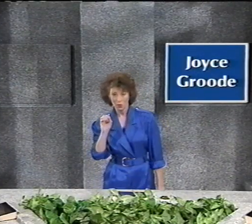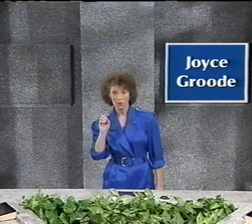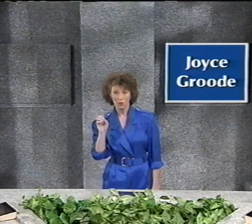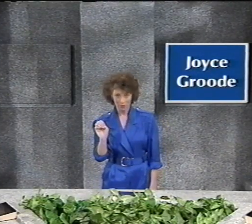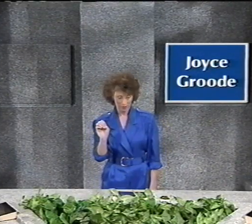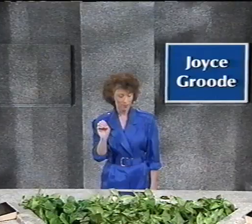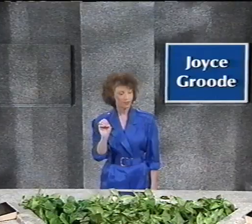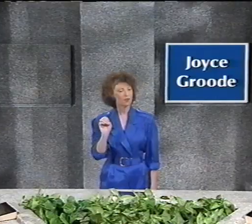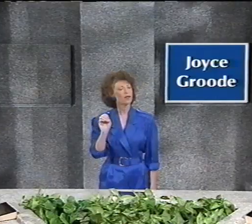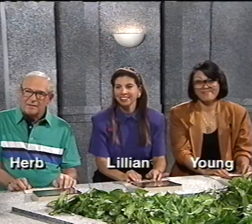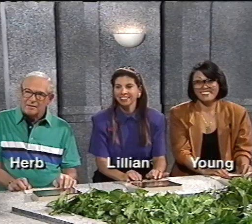Grude.